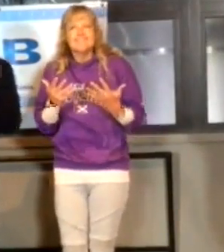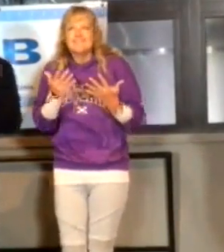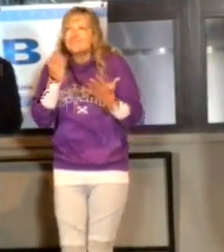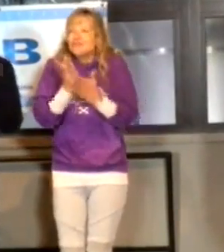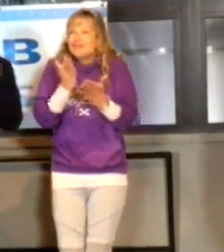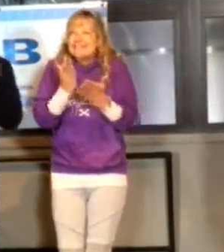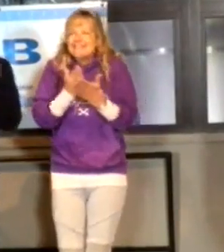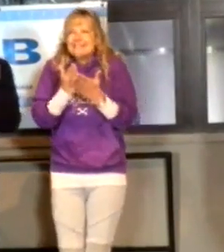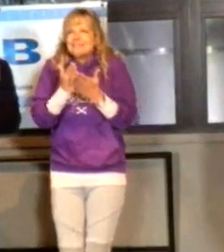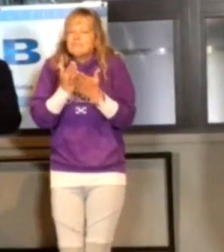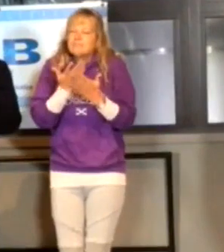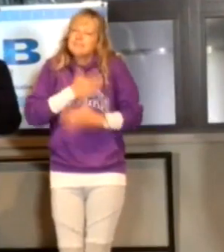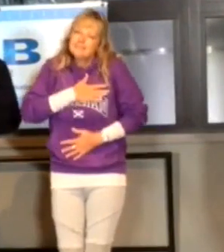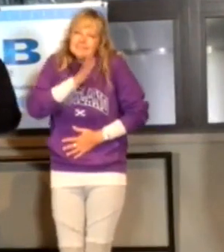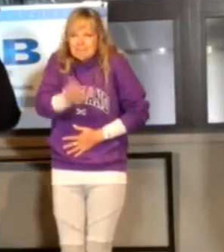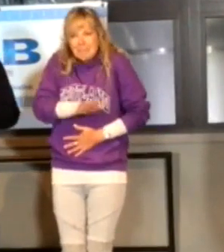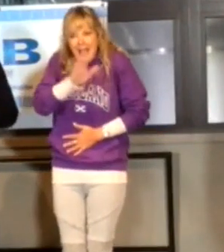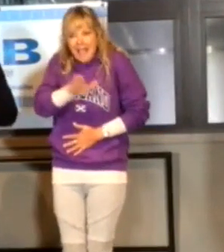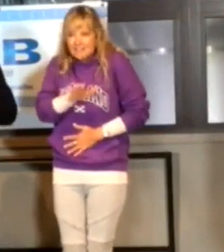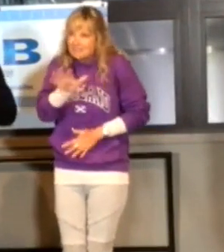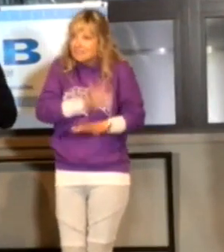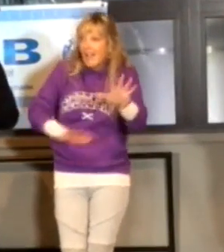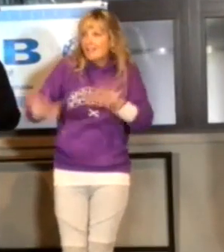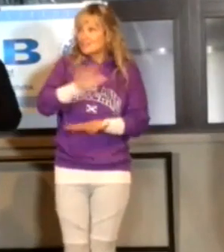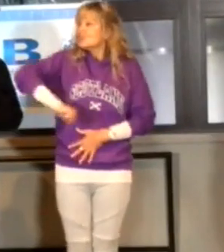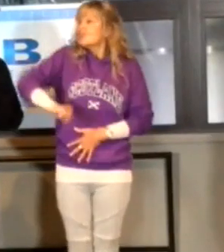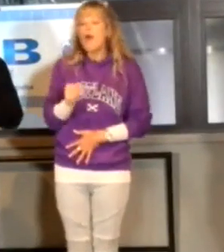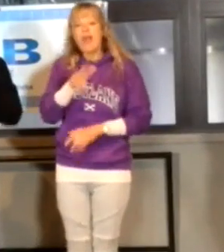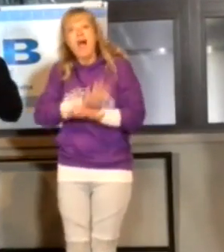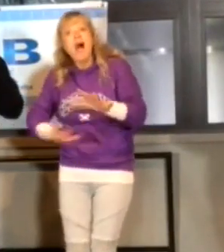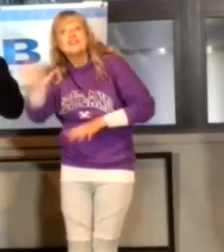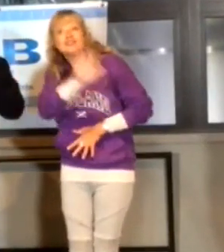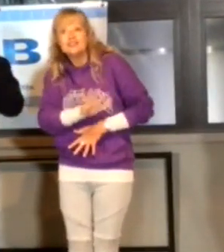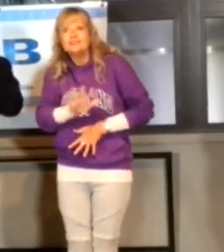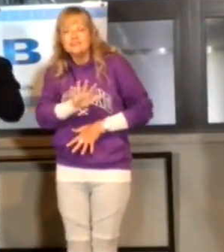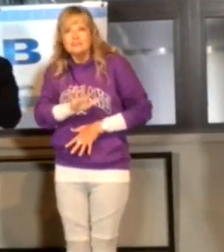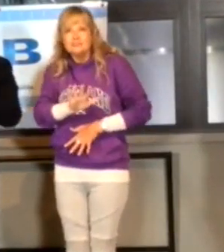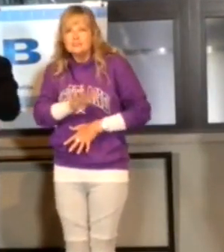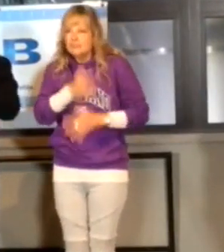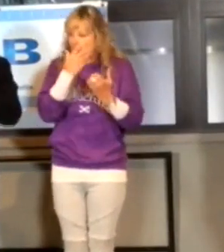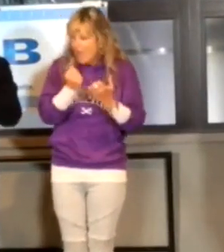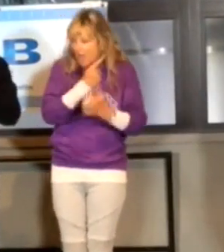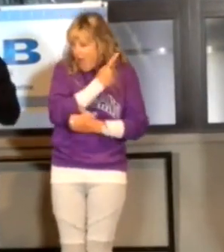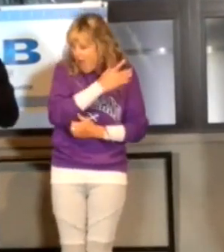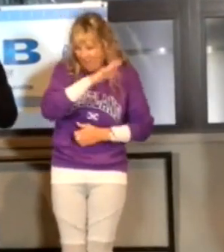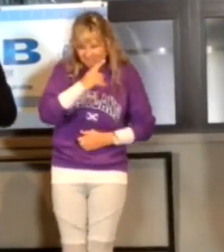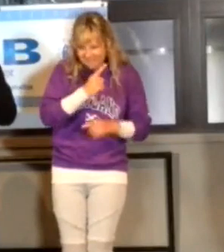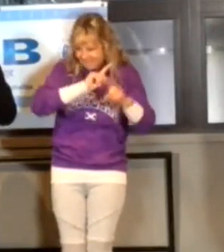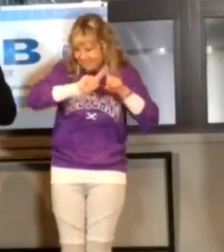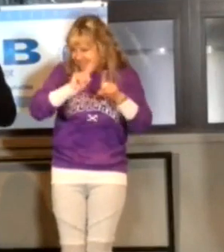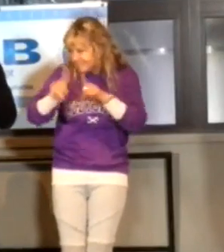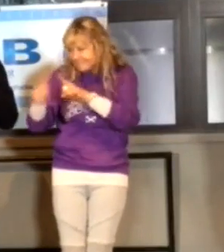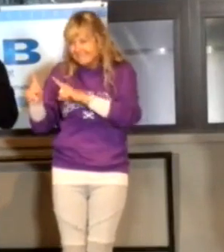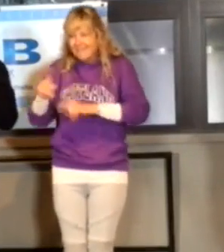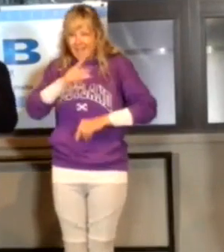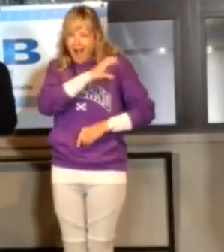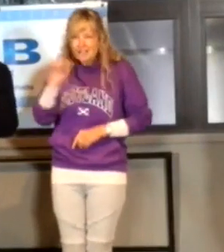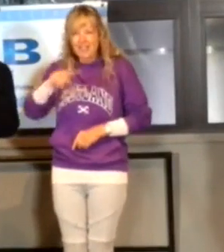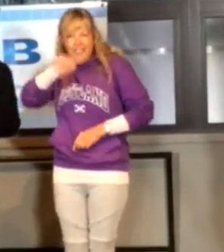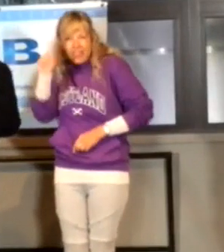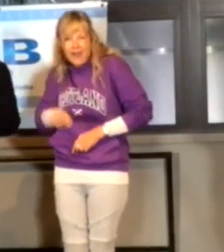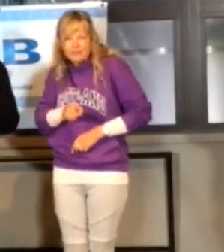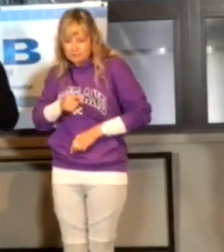very compassionate nation. Scotland is a country when hundreds of thousands of Scots were marching against the